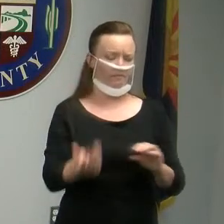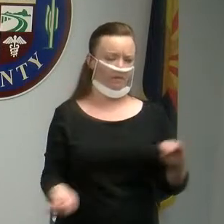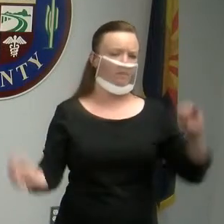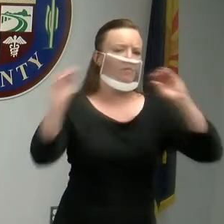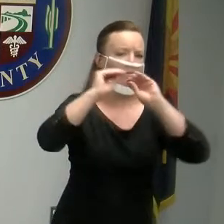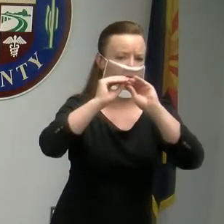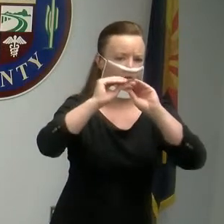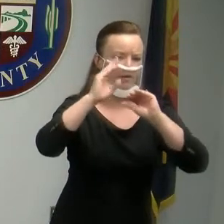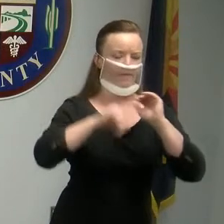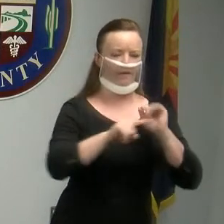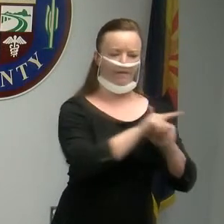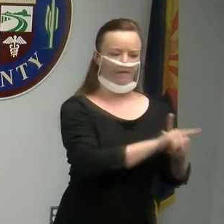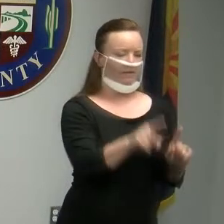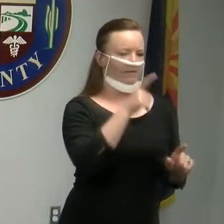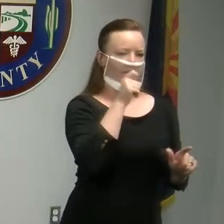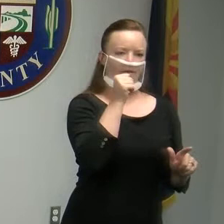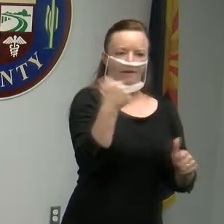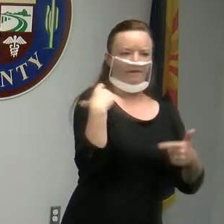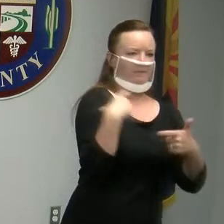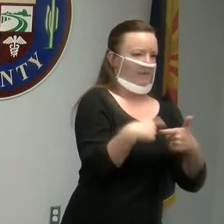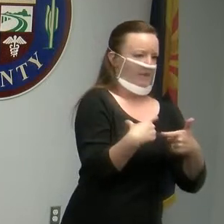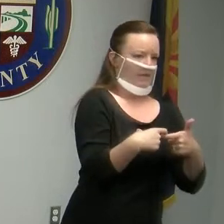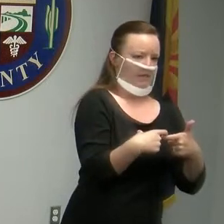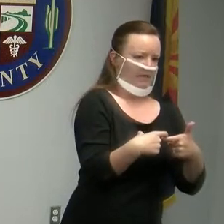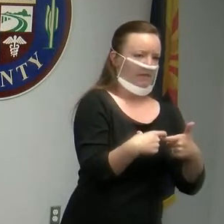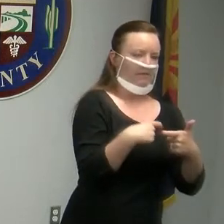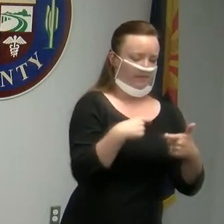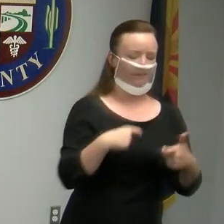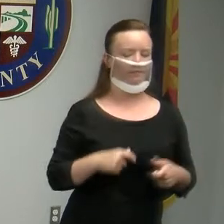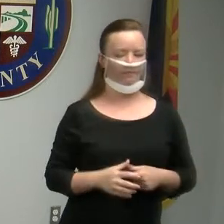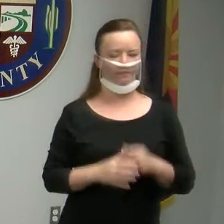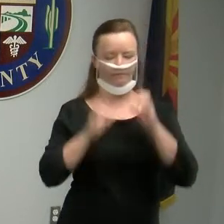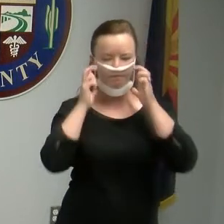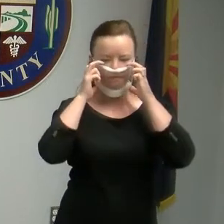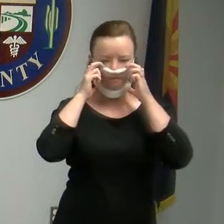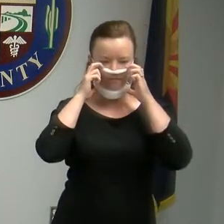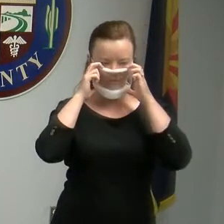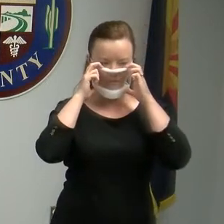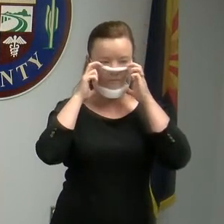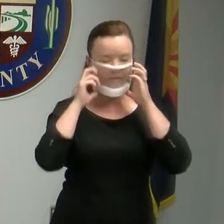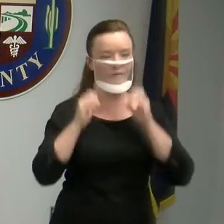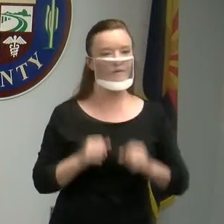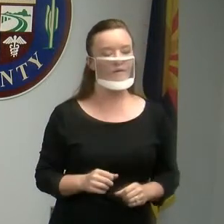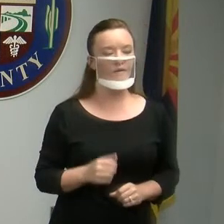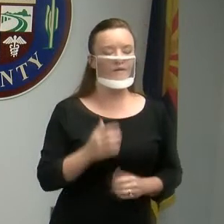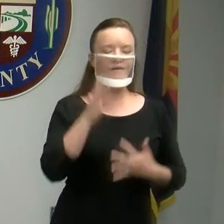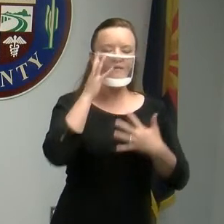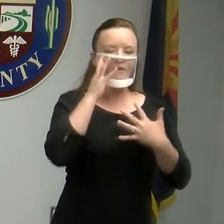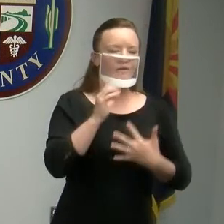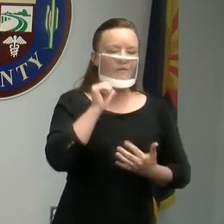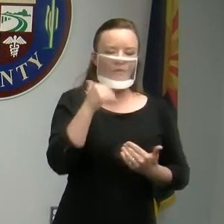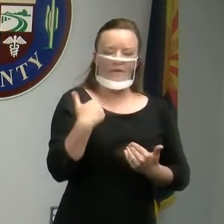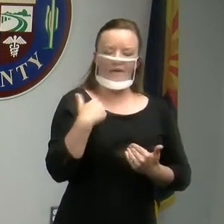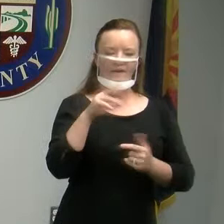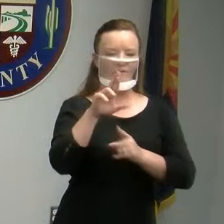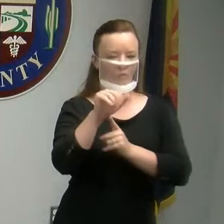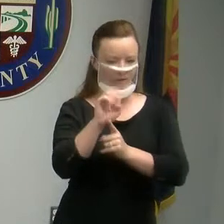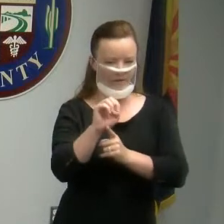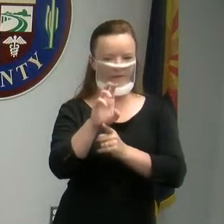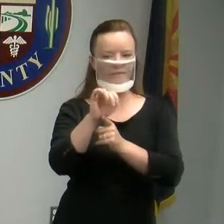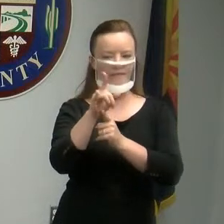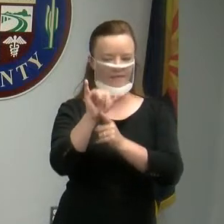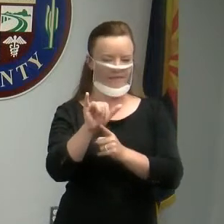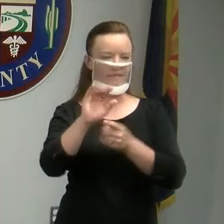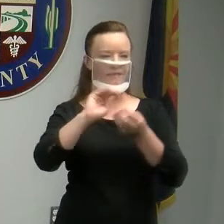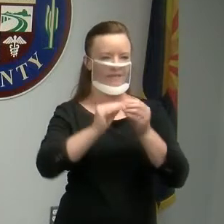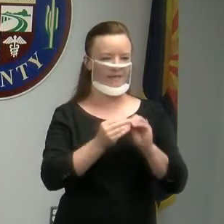as among non-Hispanics and Latinos, and that's for cases. And unfortunately, I don't have the race and ethnicity data for